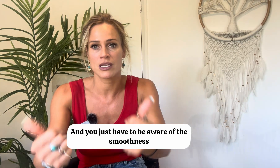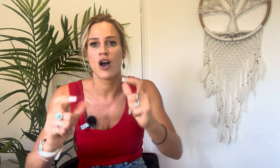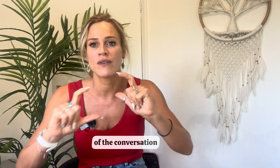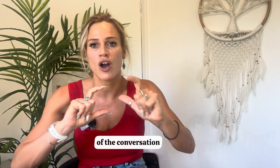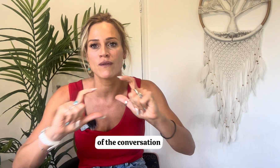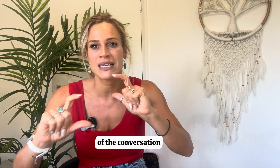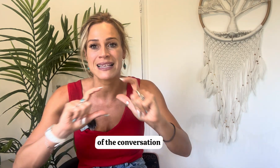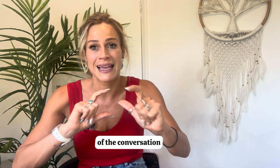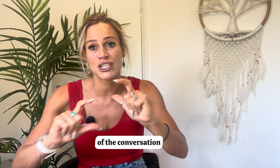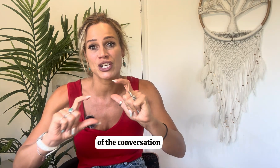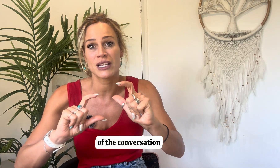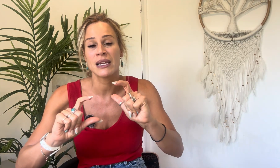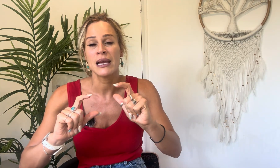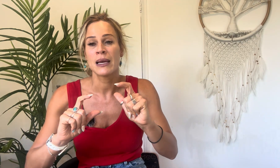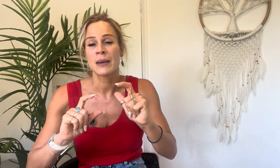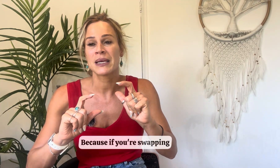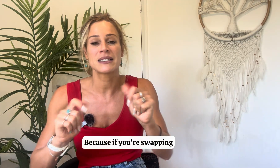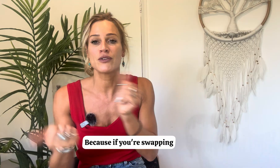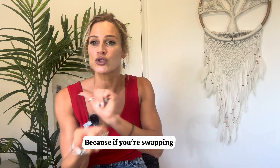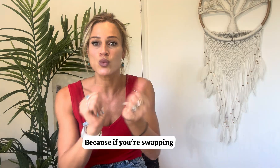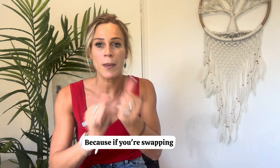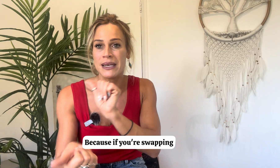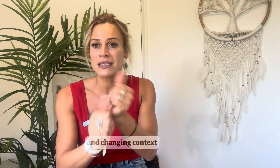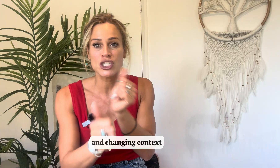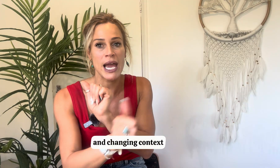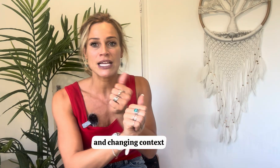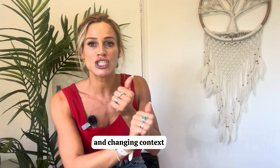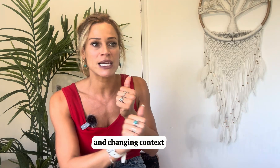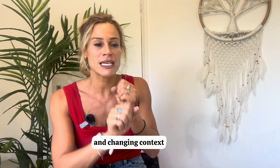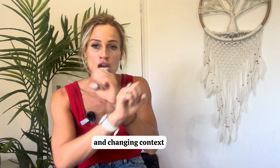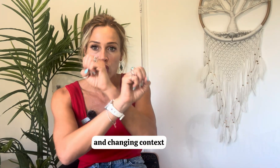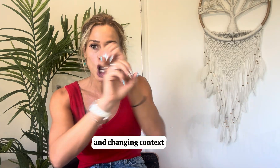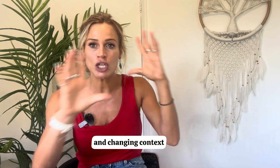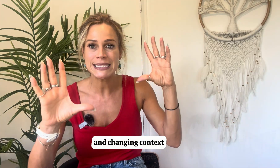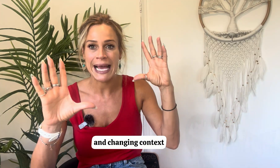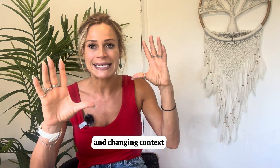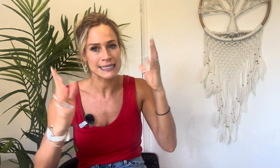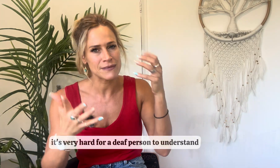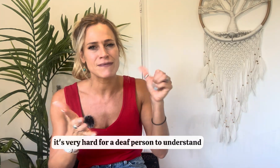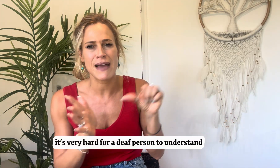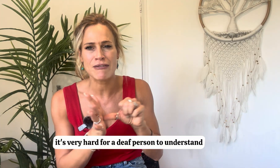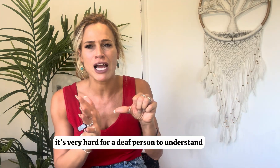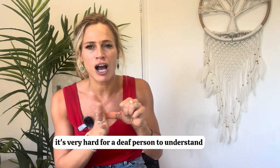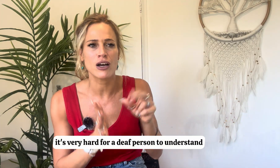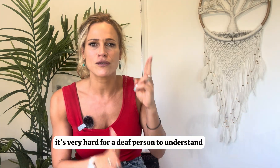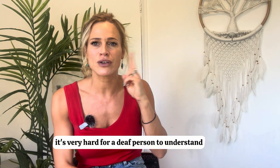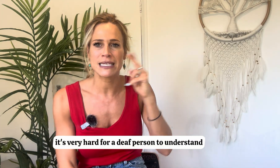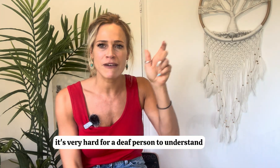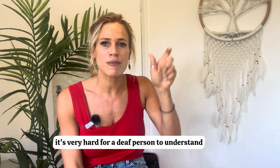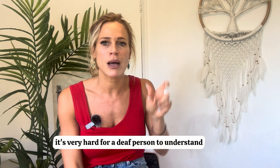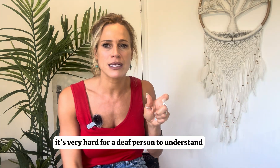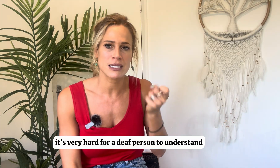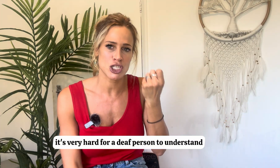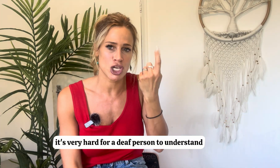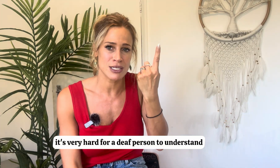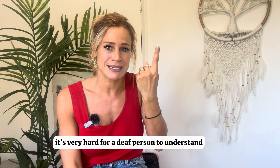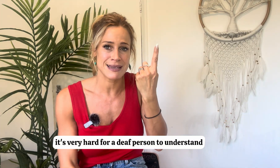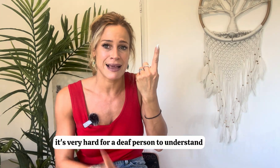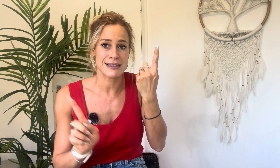of a conversation, because if you're swapping and changing context, it's very hard for a deaf person to understand.